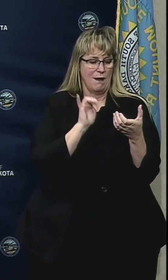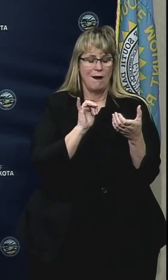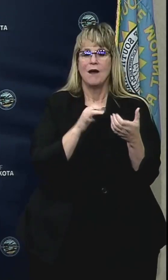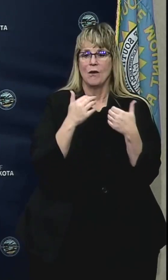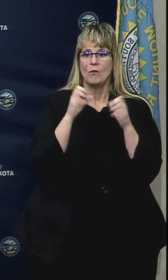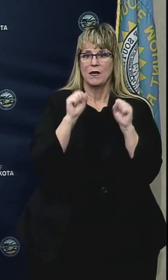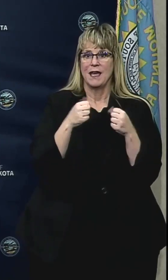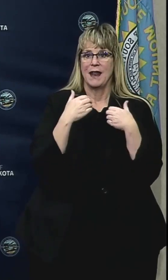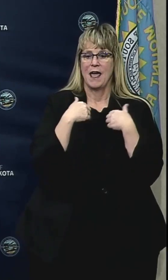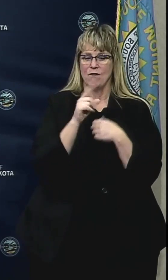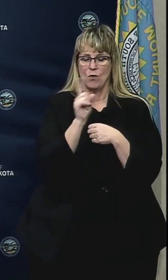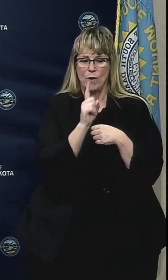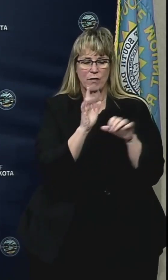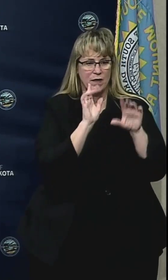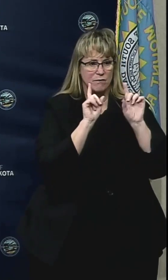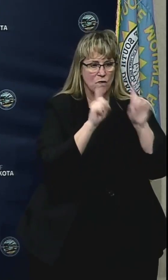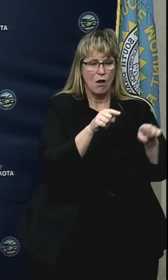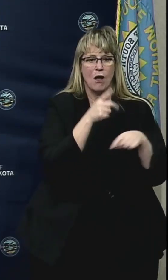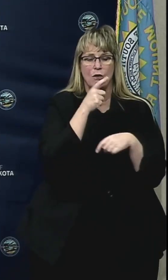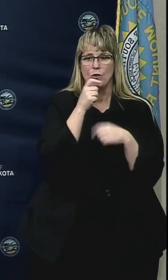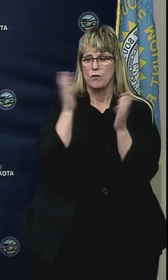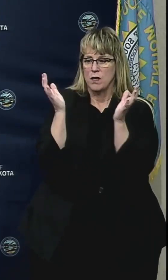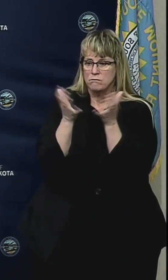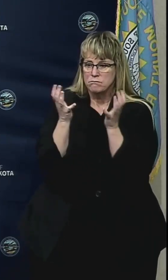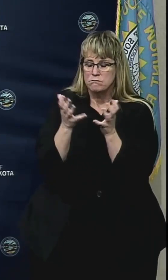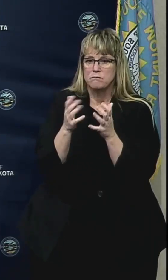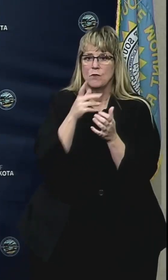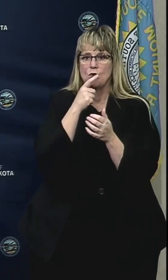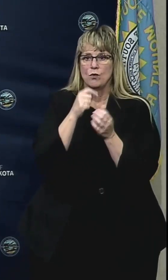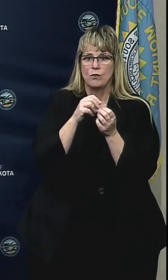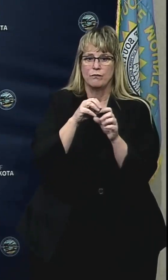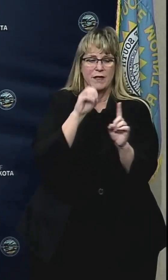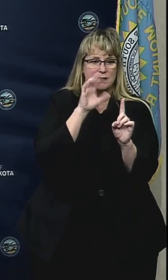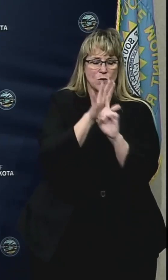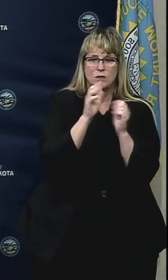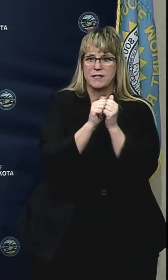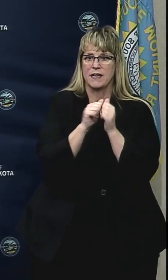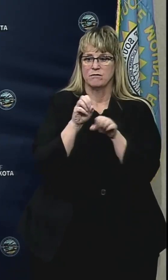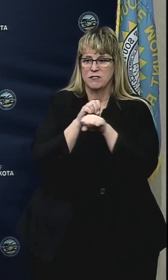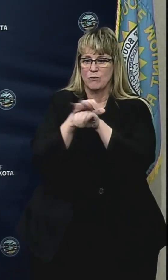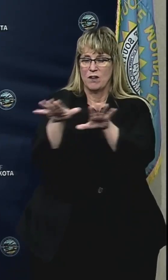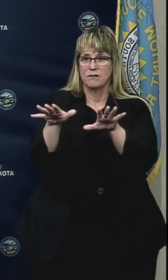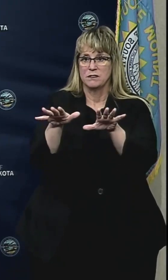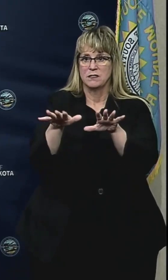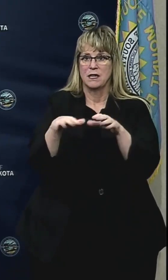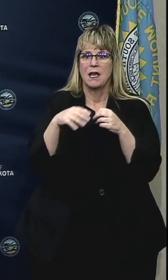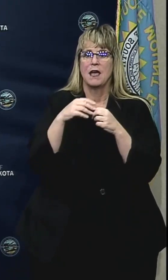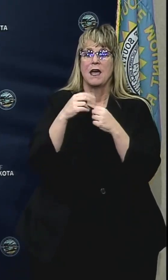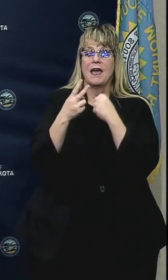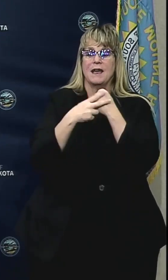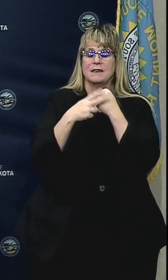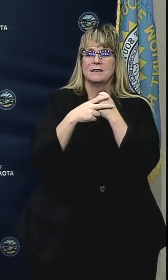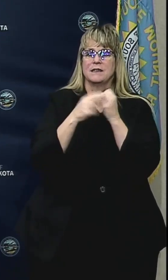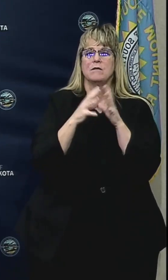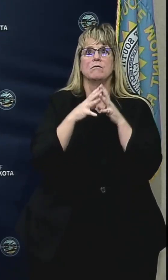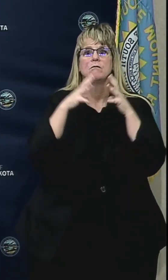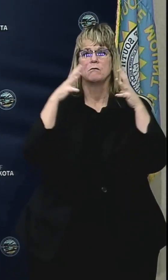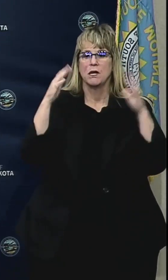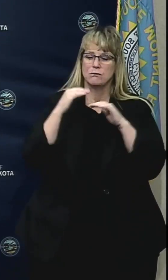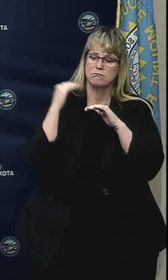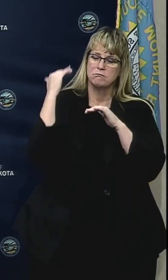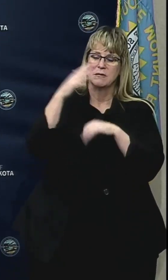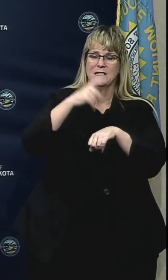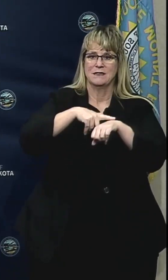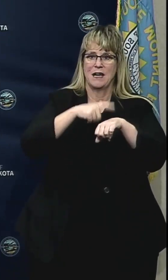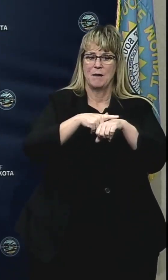have on where they've been, who they possibly could have exposed to the virus, and save us hours and hours of time, and also